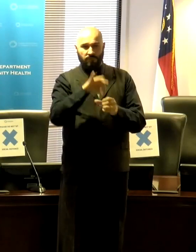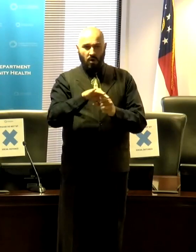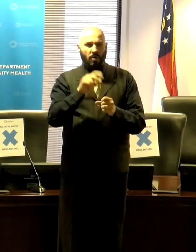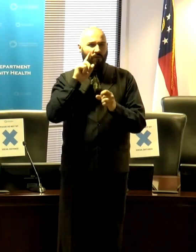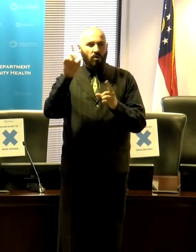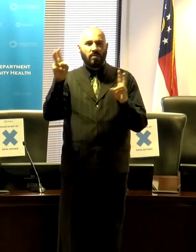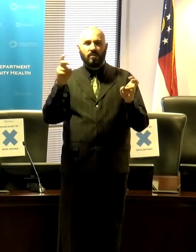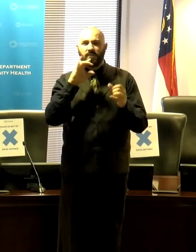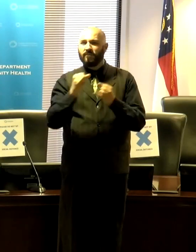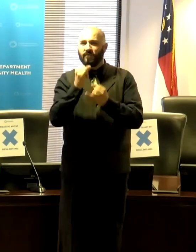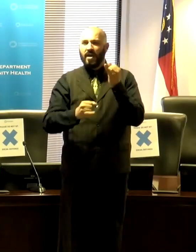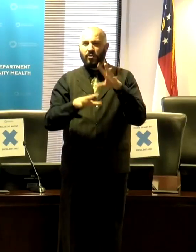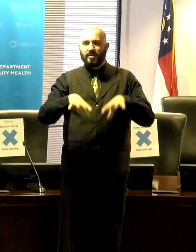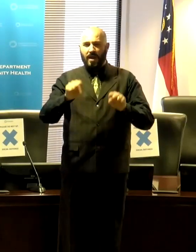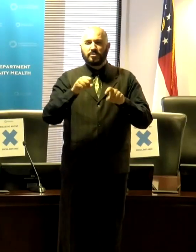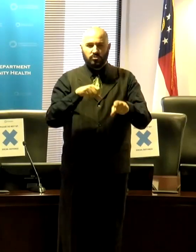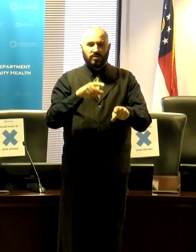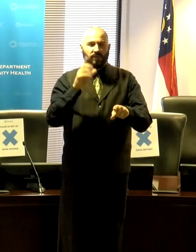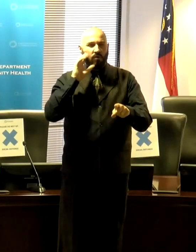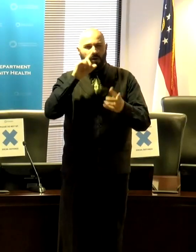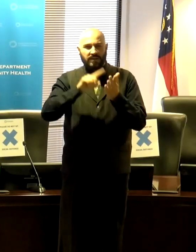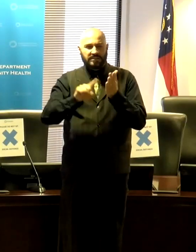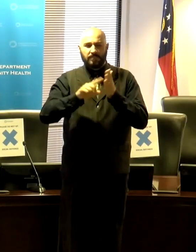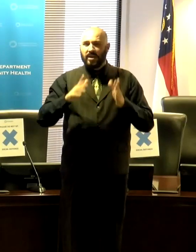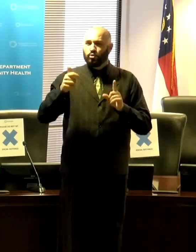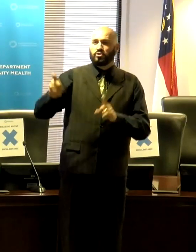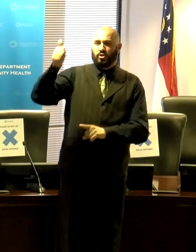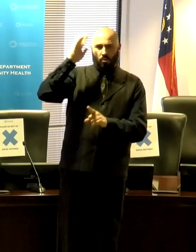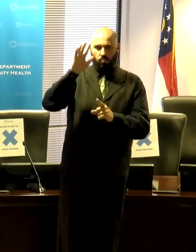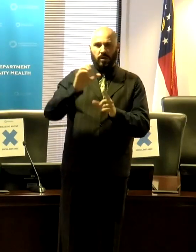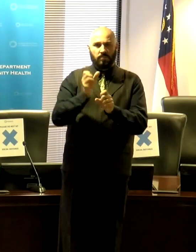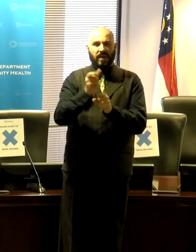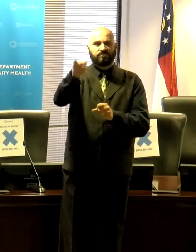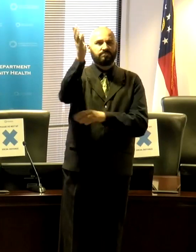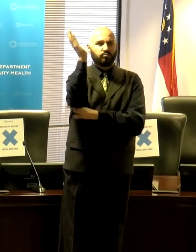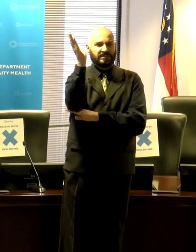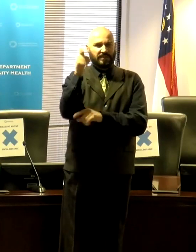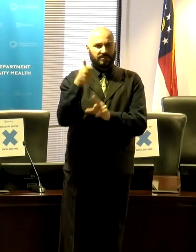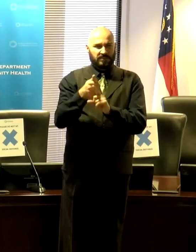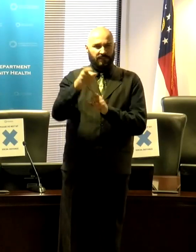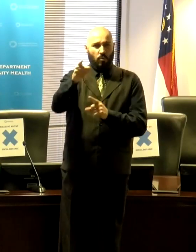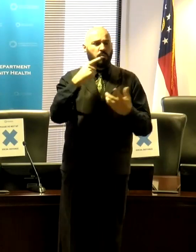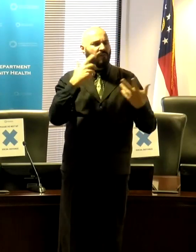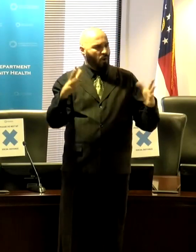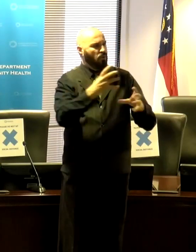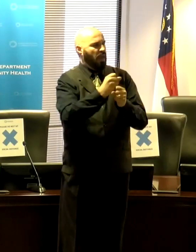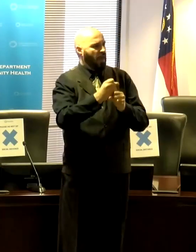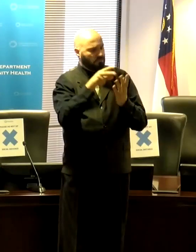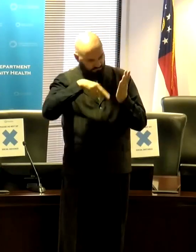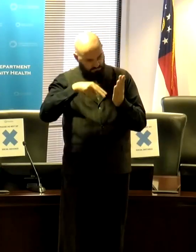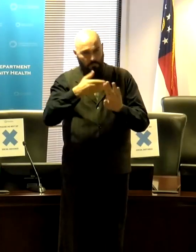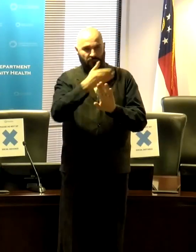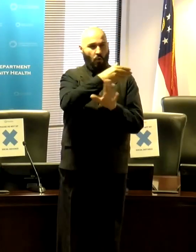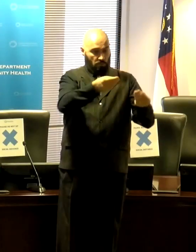ask Nigel Lang, our Deputy Inspector General, to make that presentation. We've all received the materials in